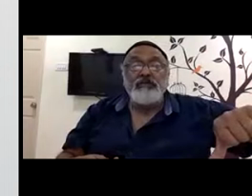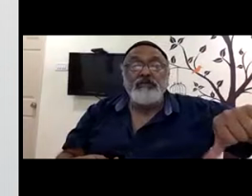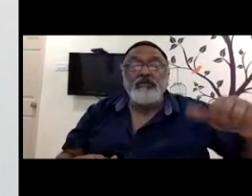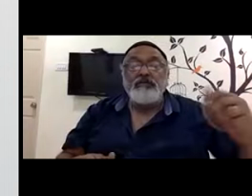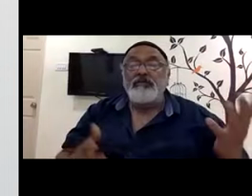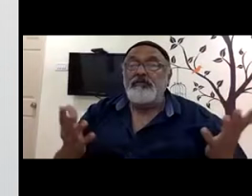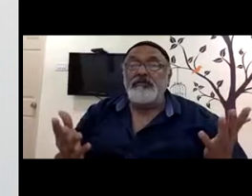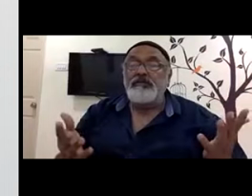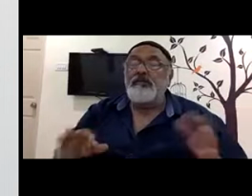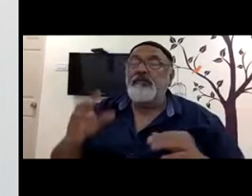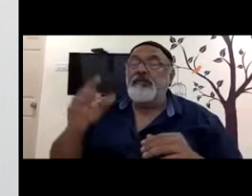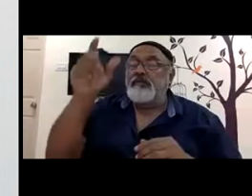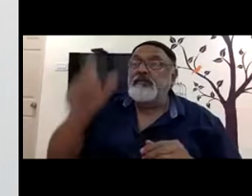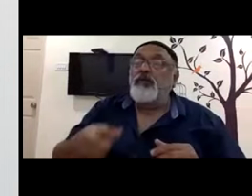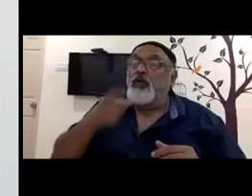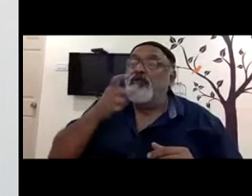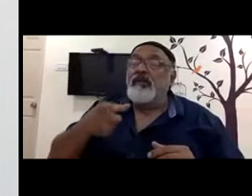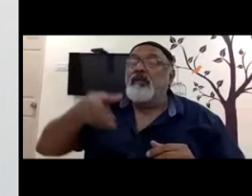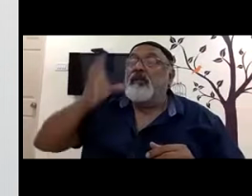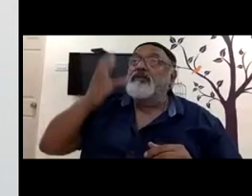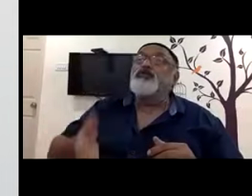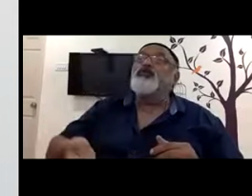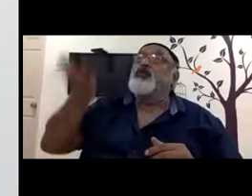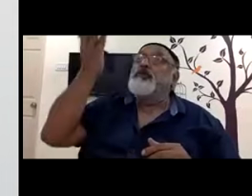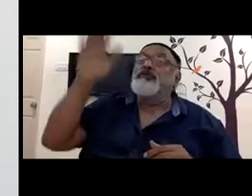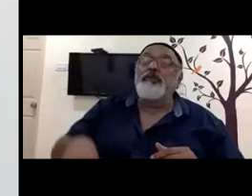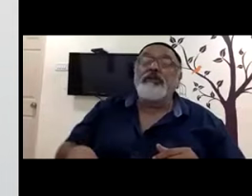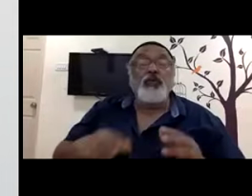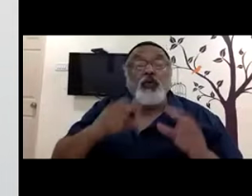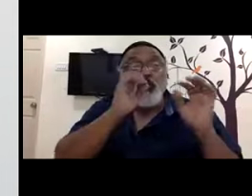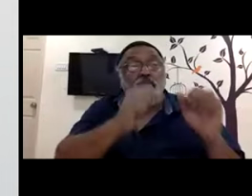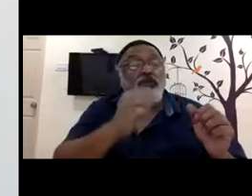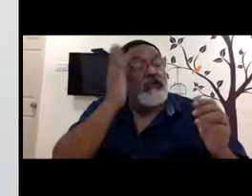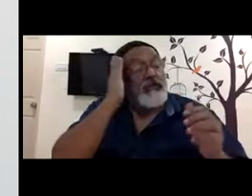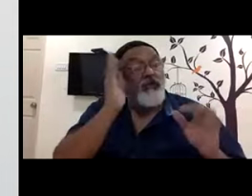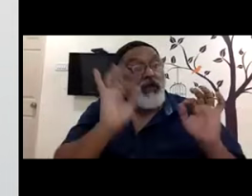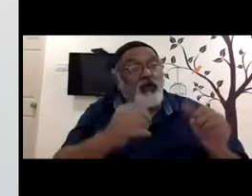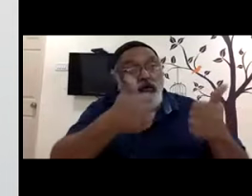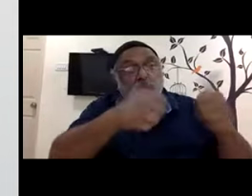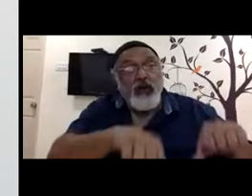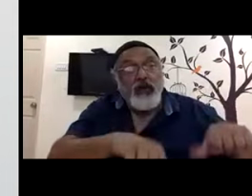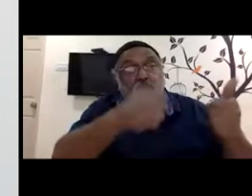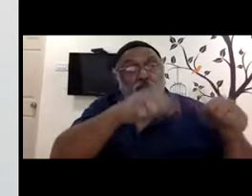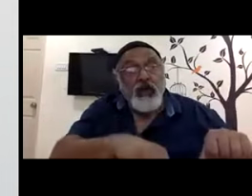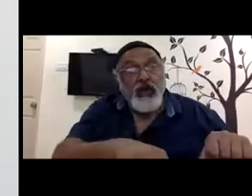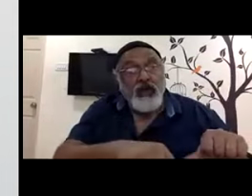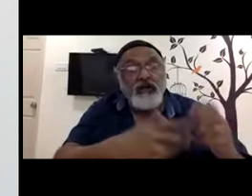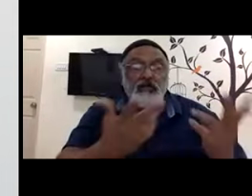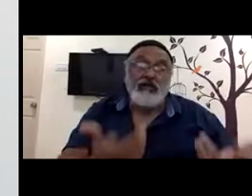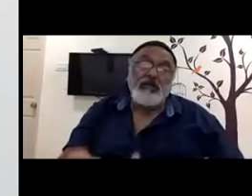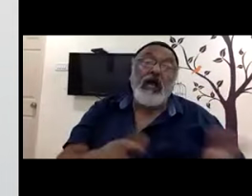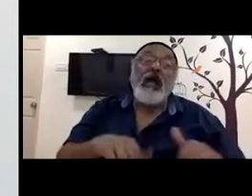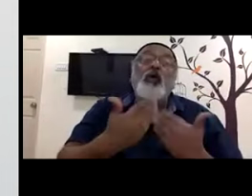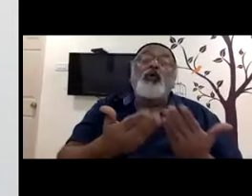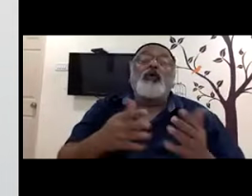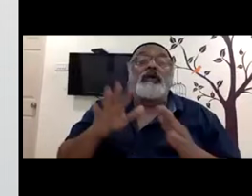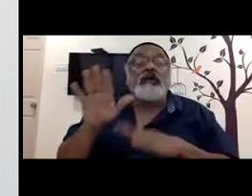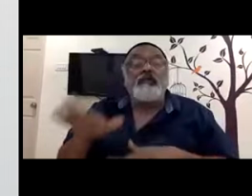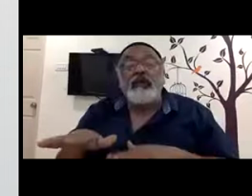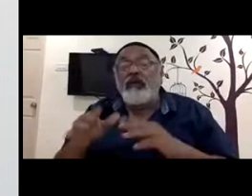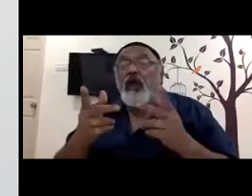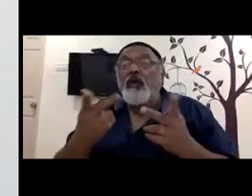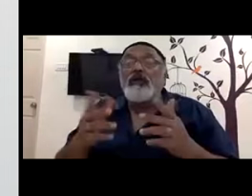consumed by participants, and their quality of sleep. Again, how I measure the quality of sleep depends on what research I'm